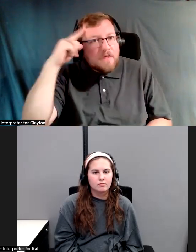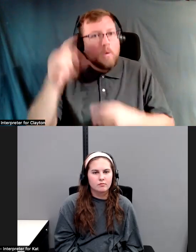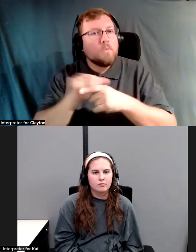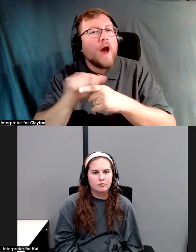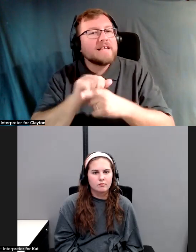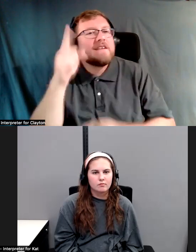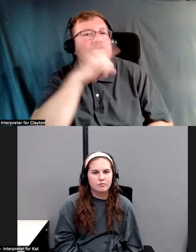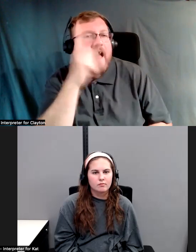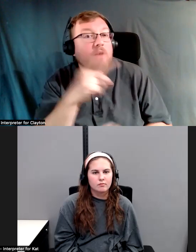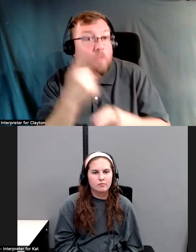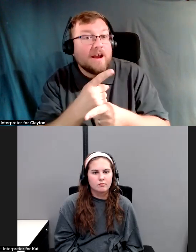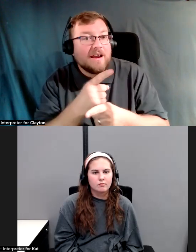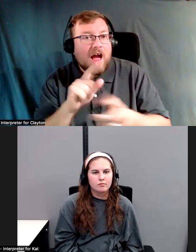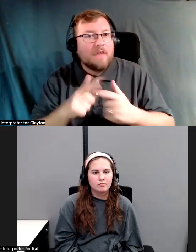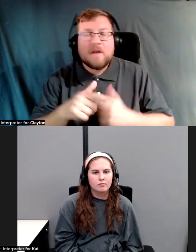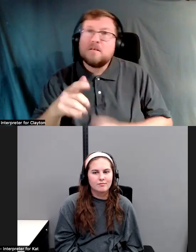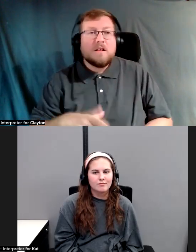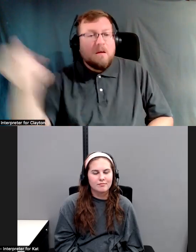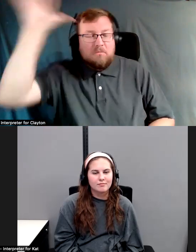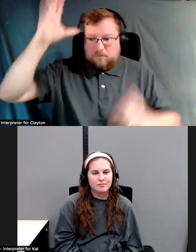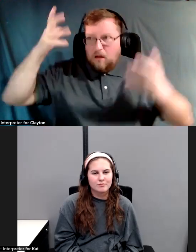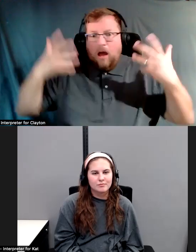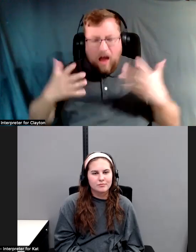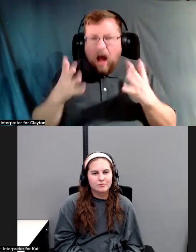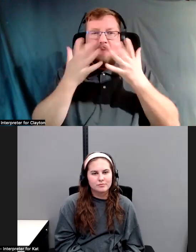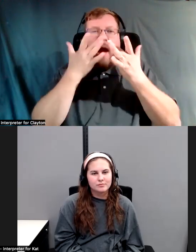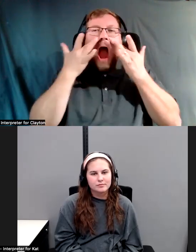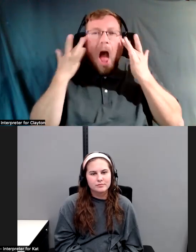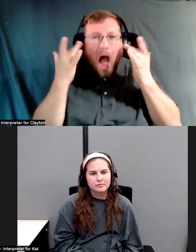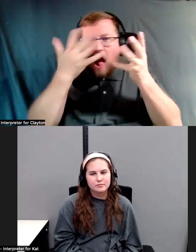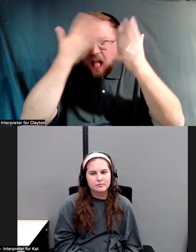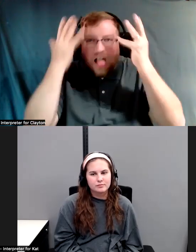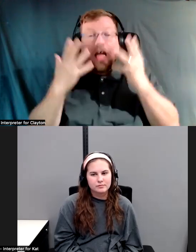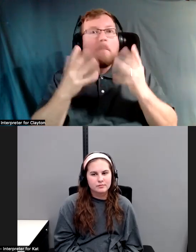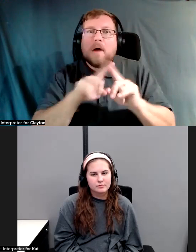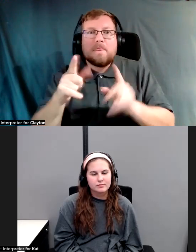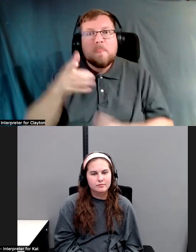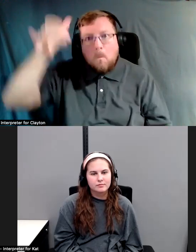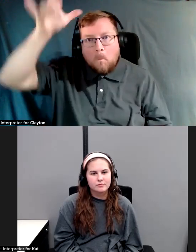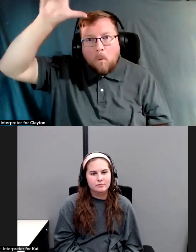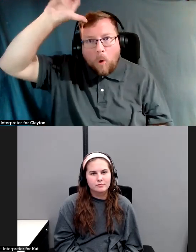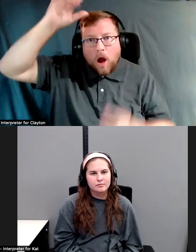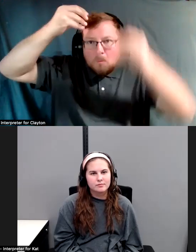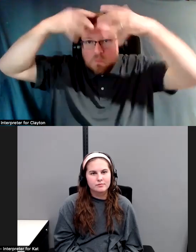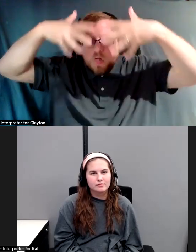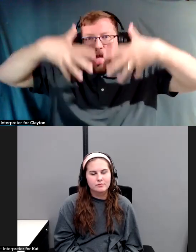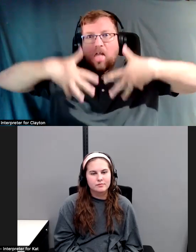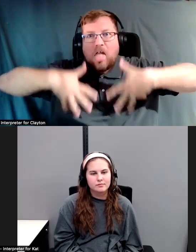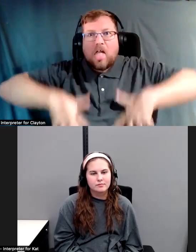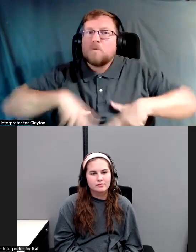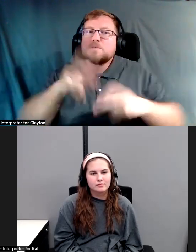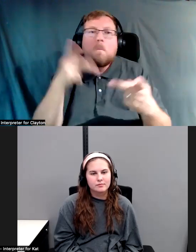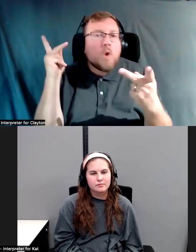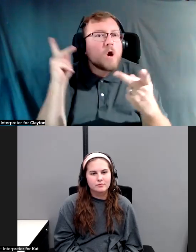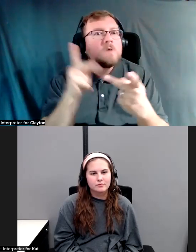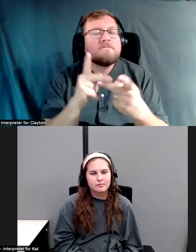fake one. And then so I was like kind of taken aback. It was all in my eye. The pour was perfect. It hit my head and then just dripped down, and it